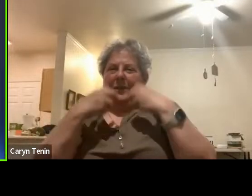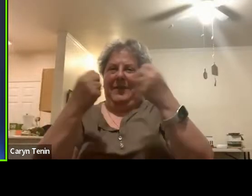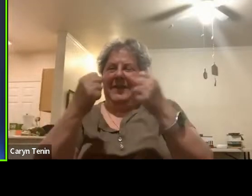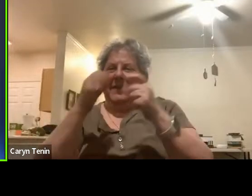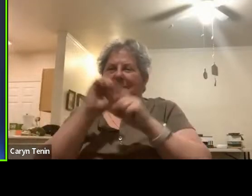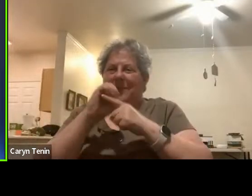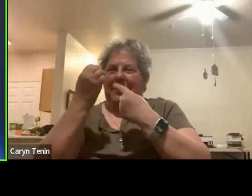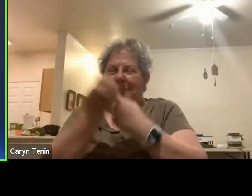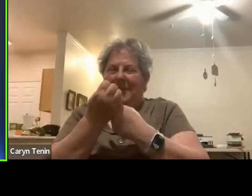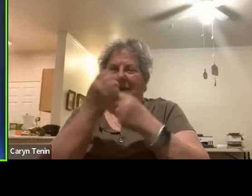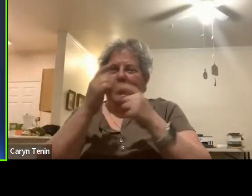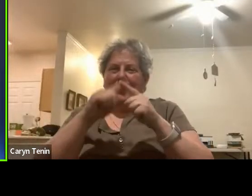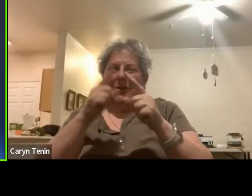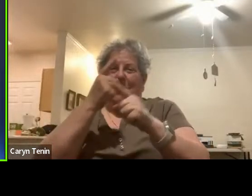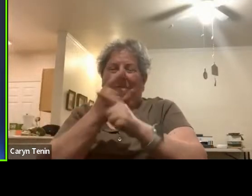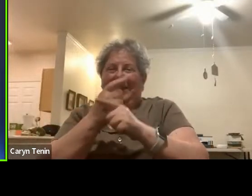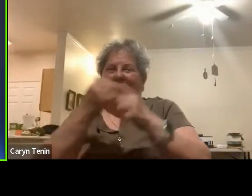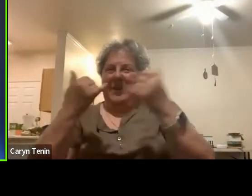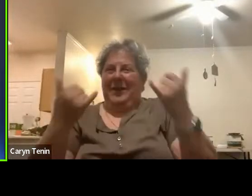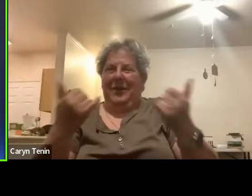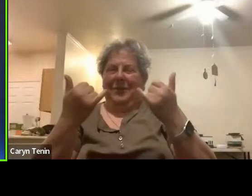would like to see